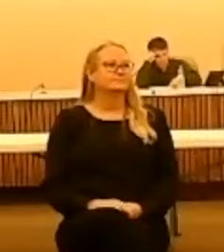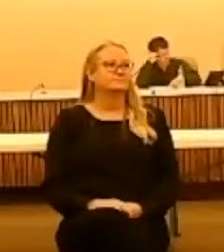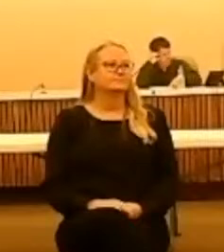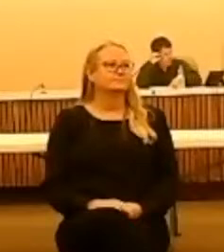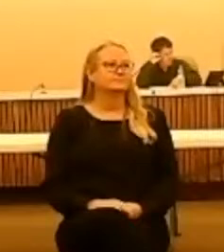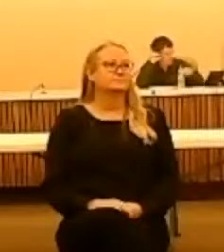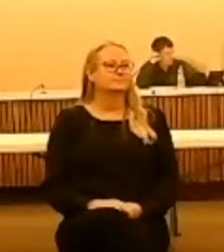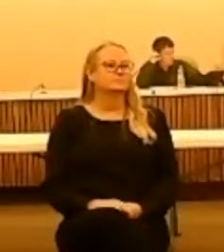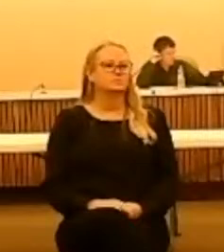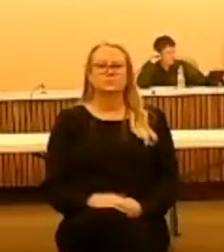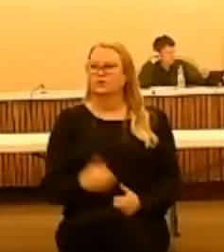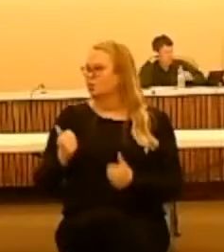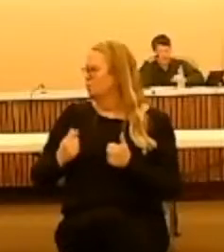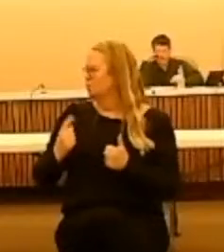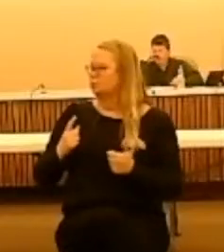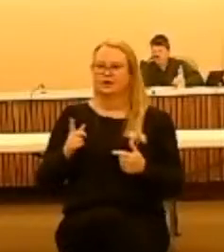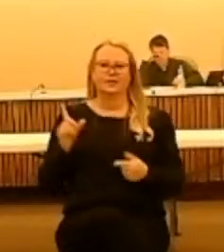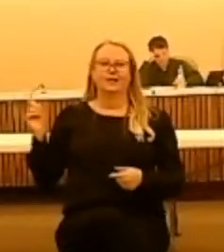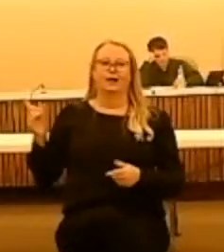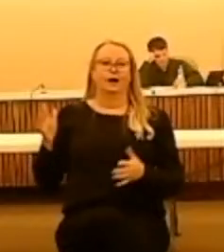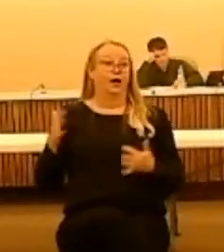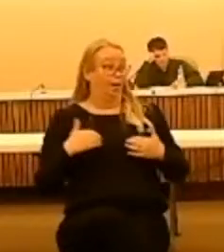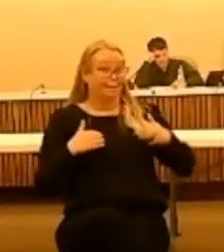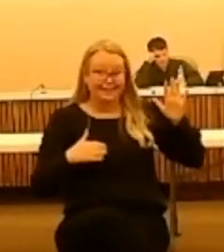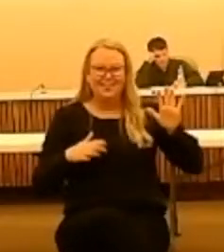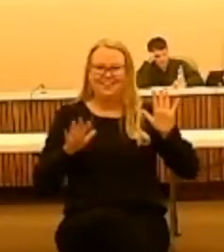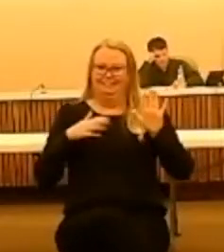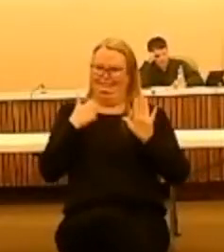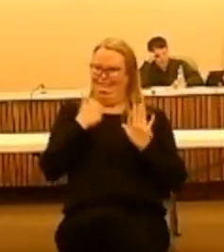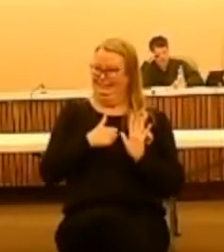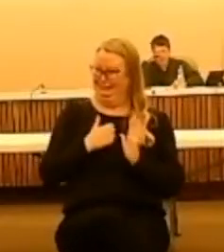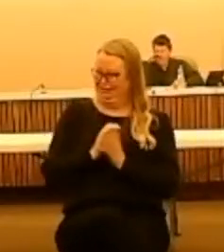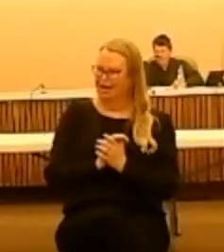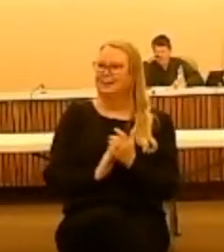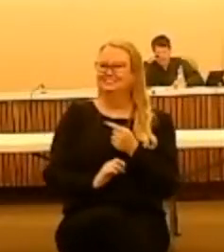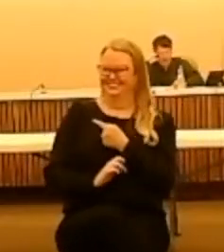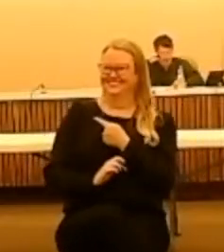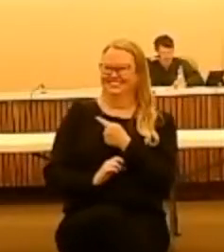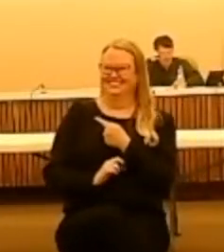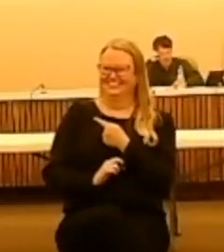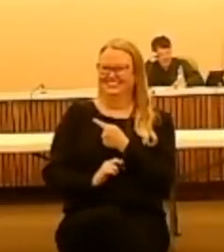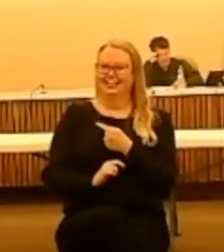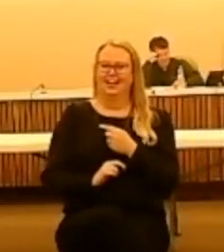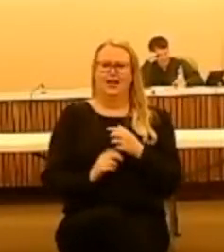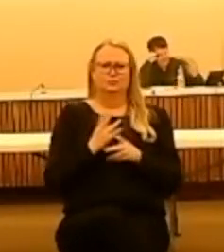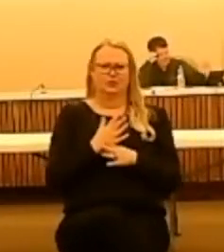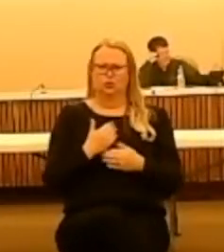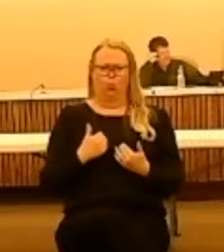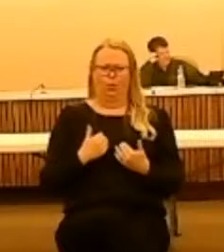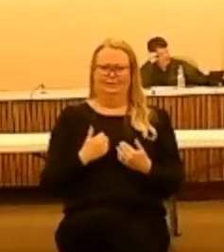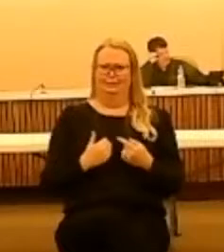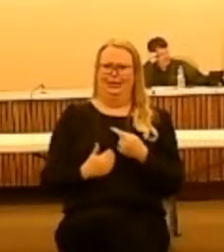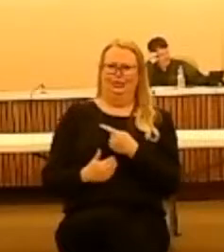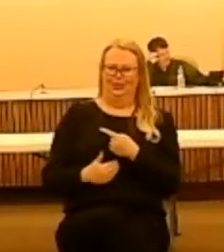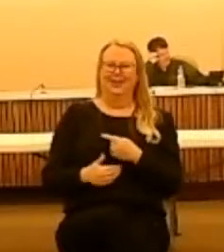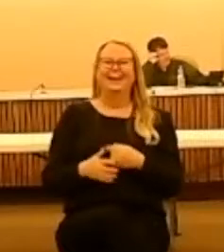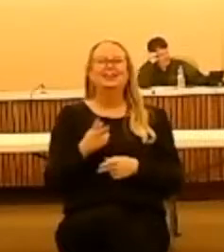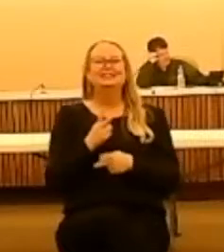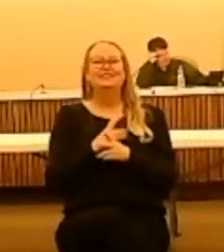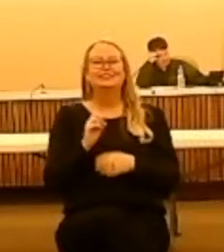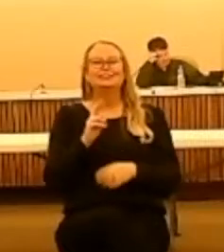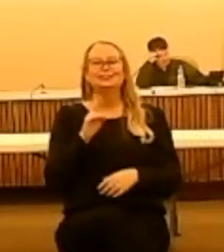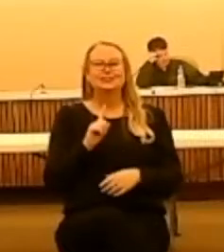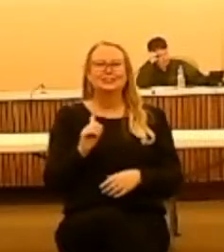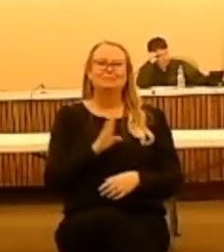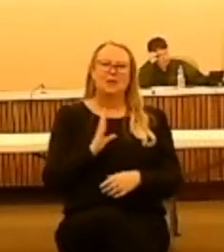Well, when are we on? Oh, is it me? All right, Sorry. yep. Yes. I just want to make sure it wasn't me. I'm I next. went too far. Supervisor Schultz,